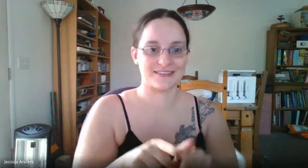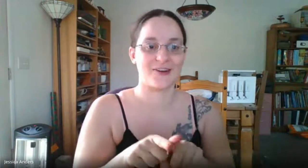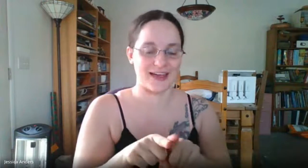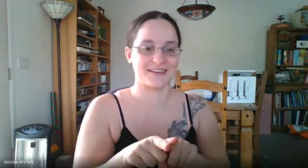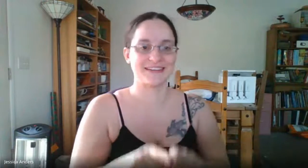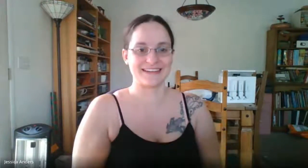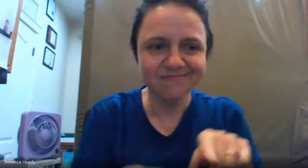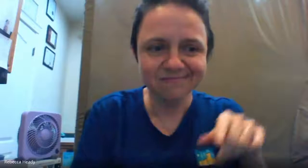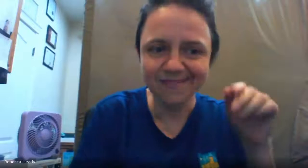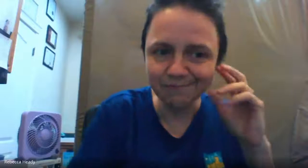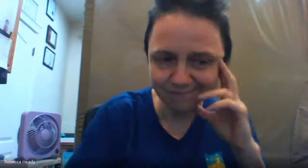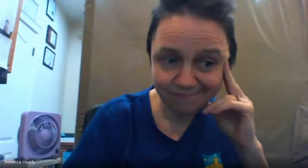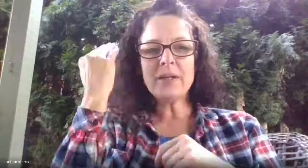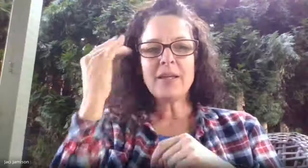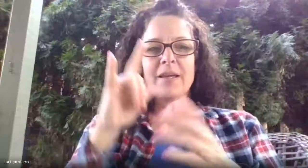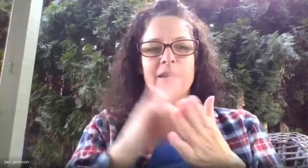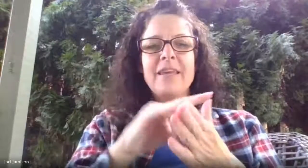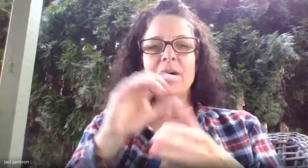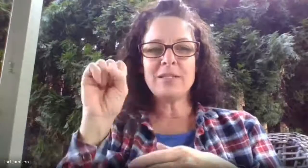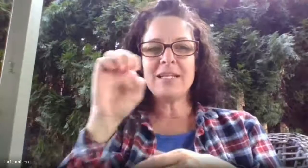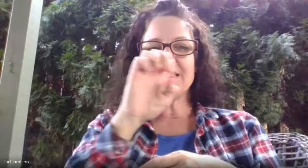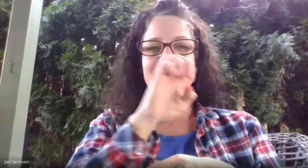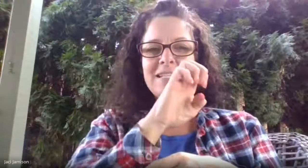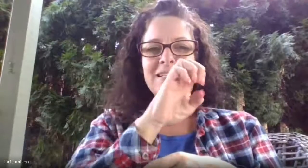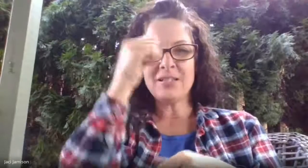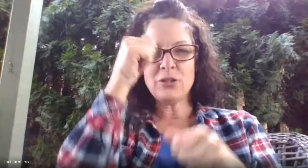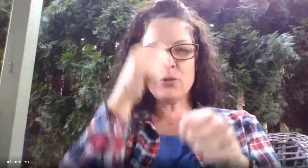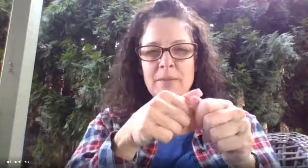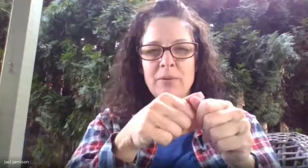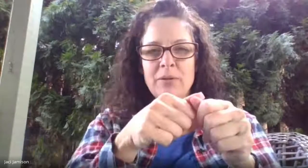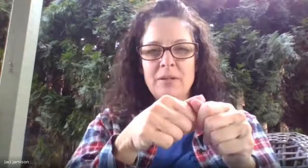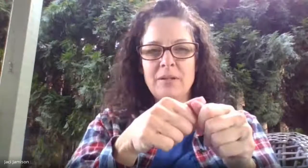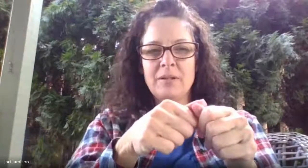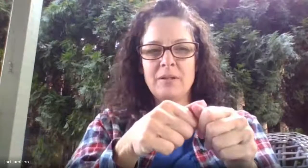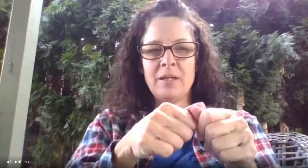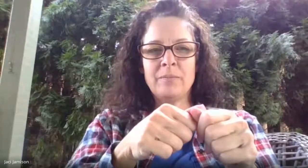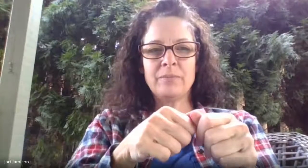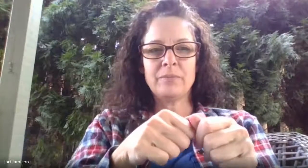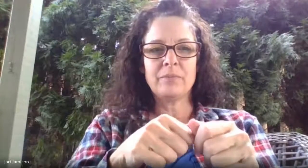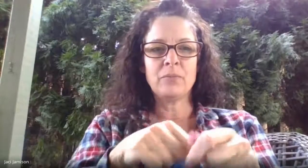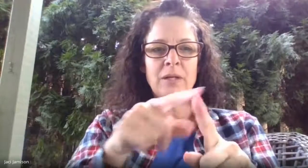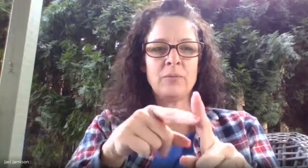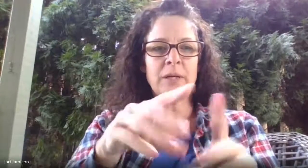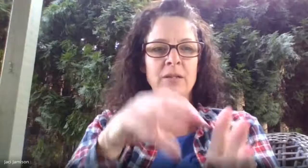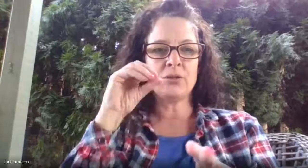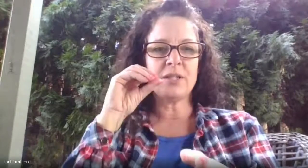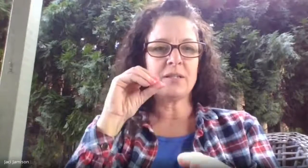Okay. 2. And I knew that was SEE. I just remembered when I learned it.